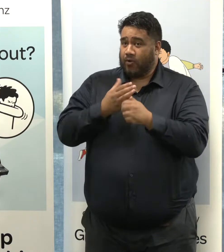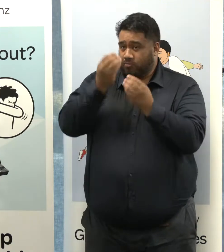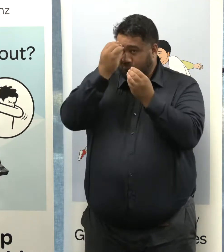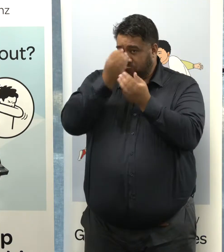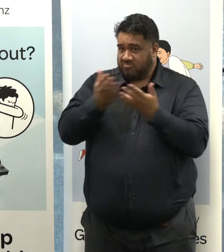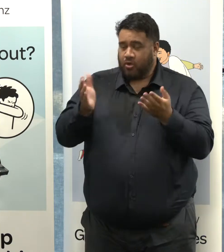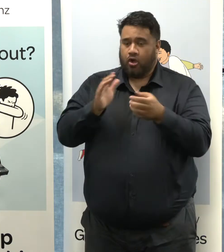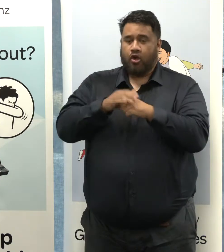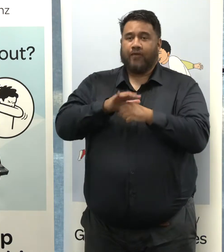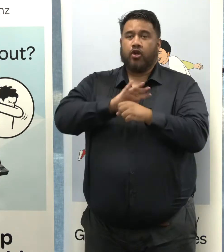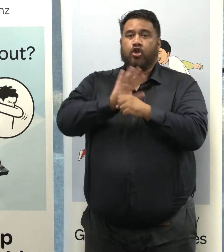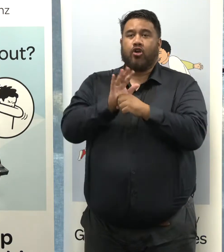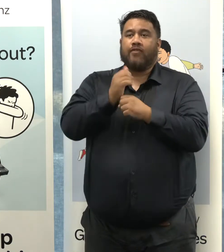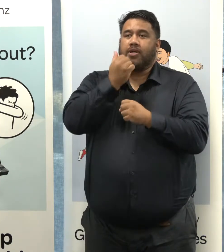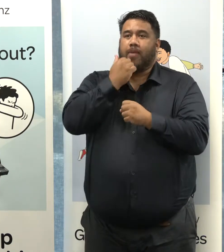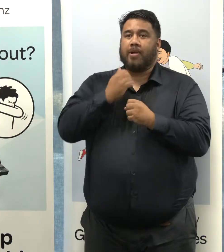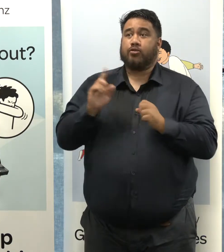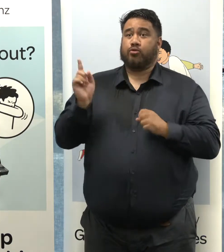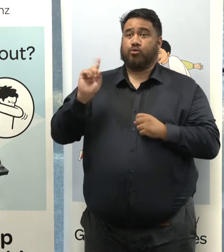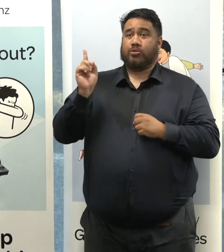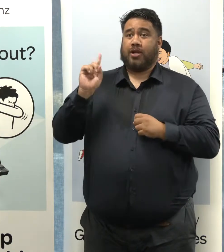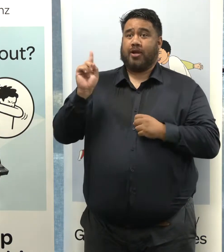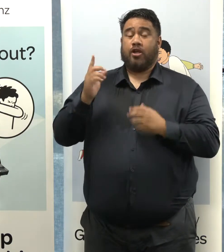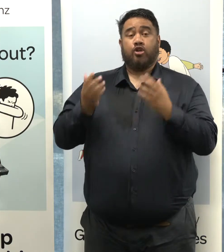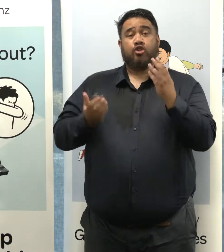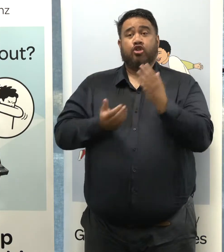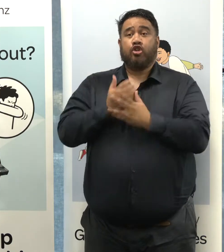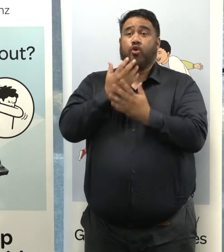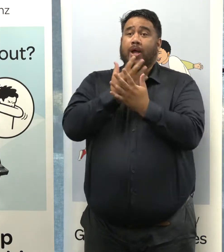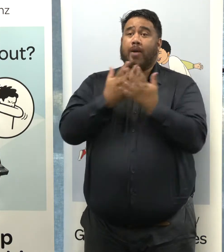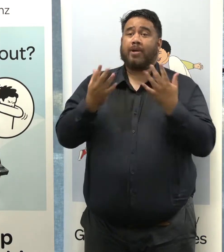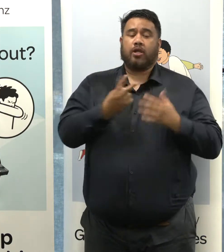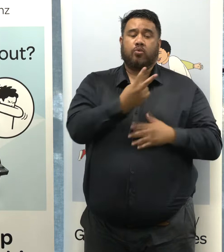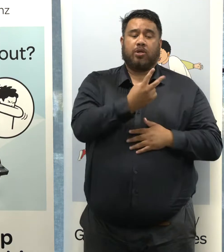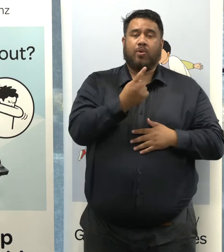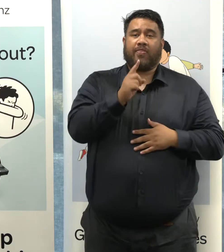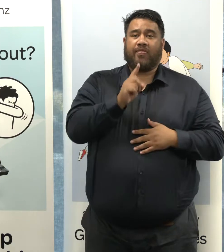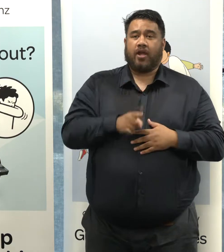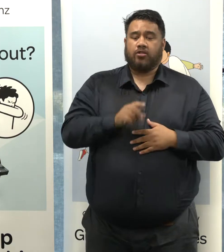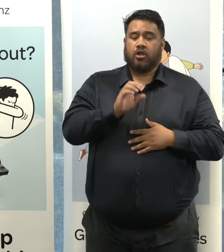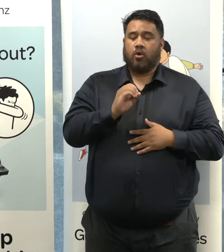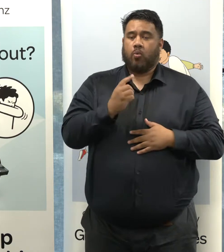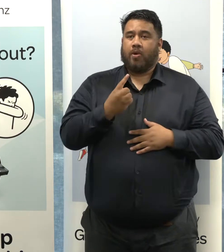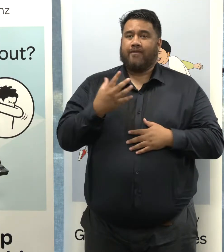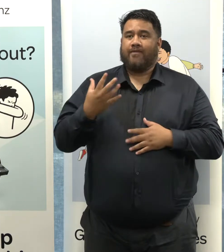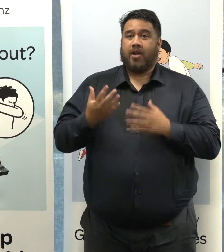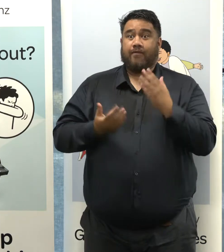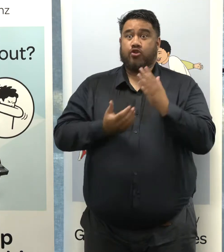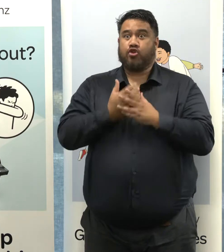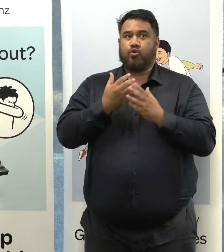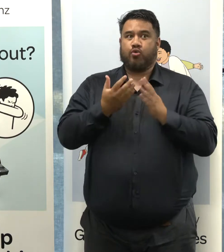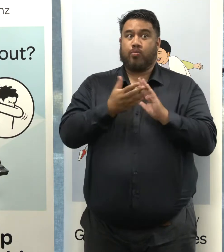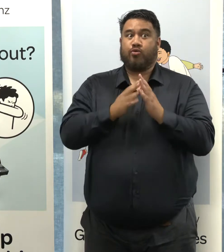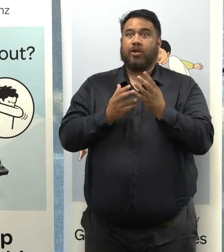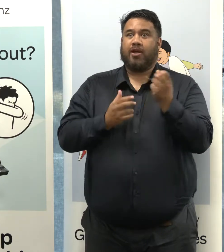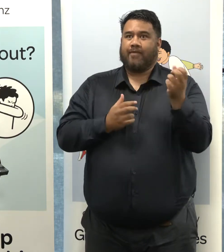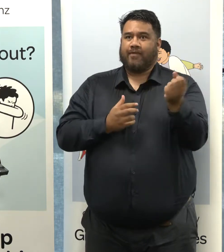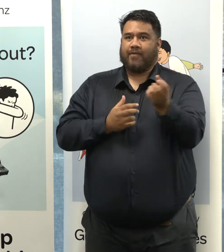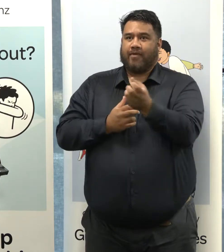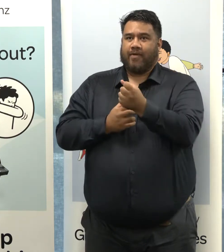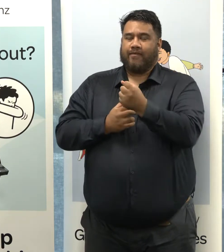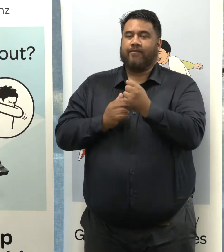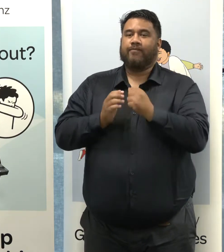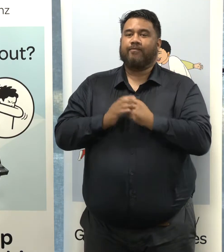latest situation. Today, we're reporting 21,015 new community cases of COVID-19.